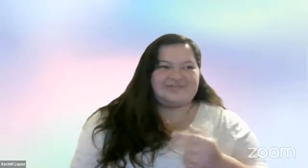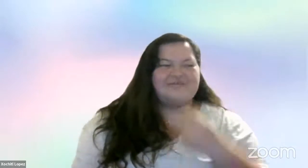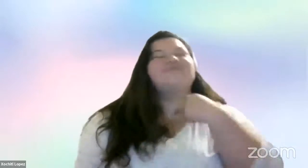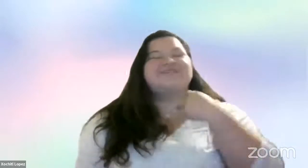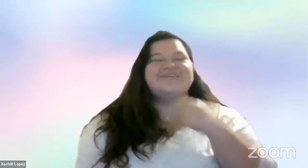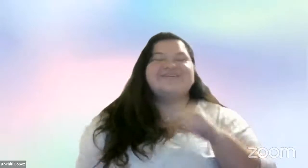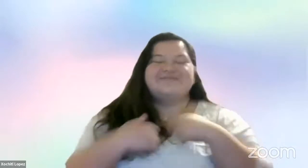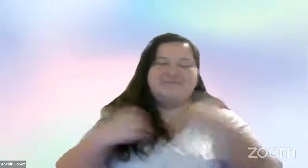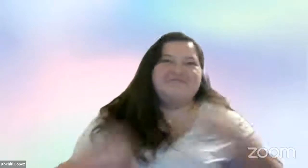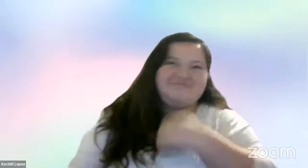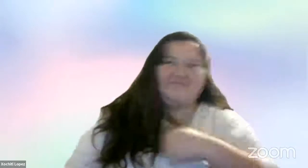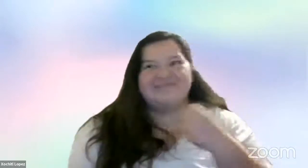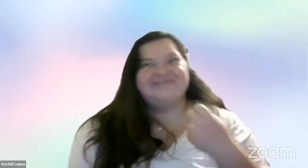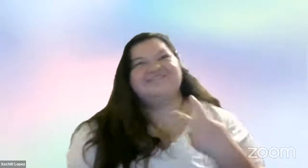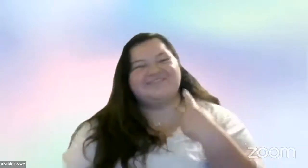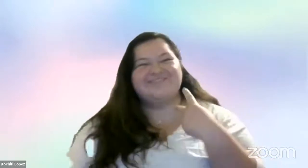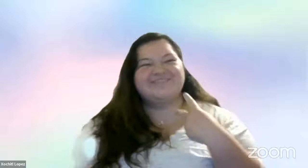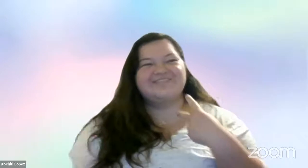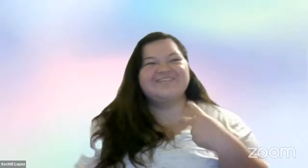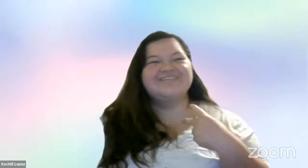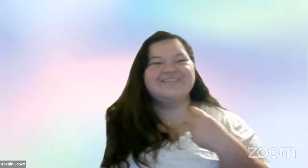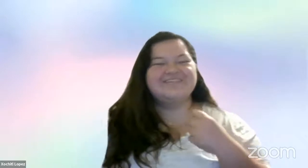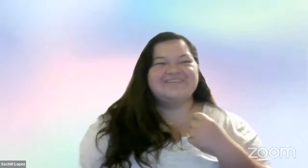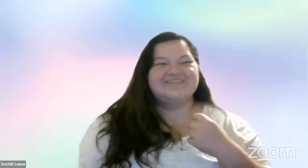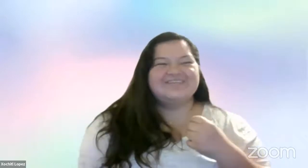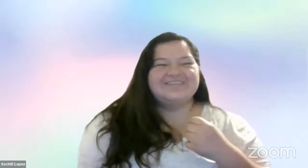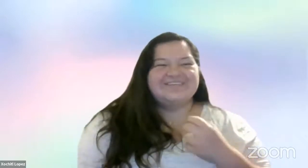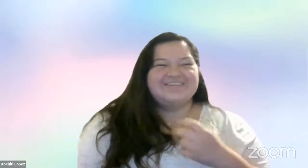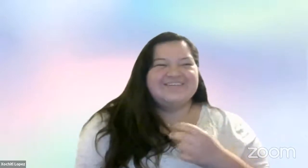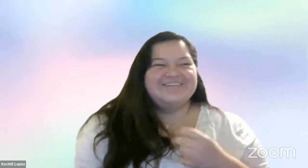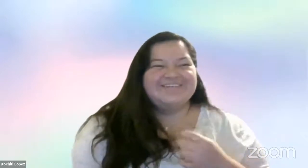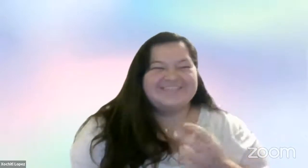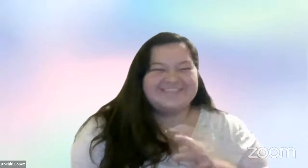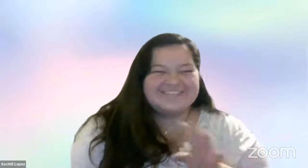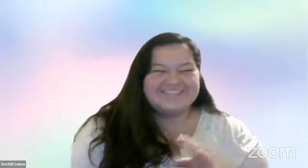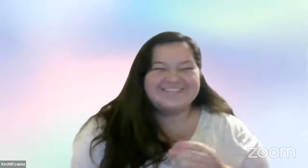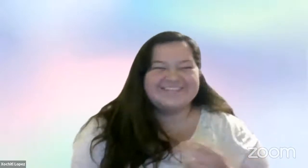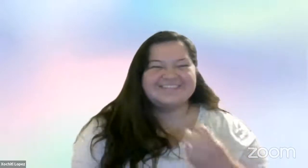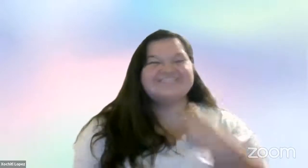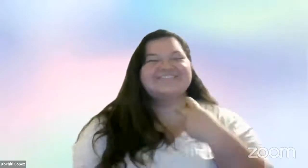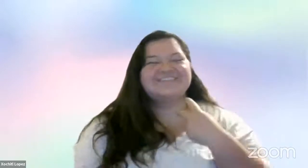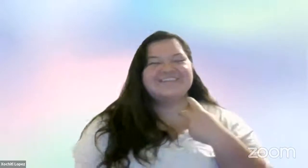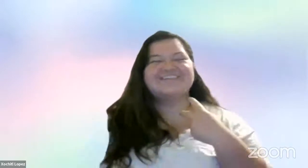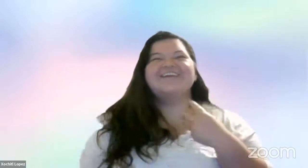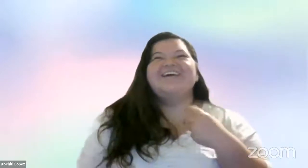I feel stuck sometimes, right? Sorry, there's that sign. It just came to me. I'm stuck sometimes.